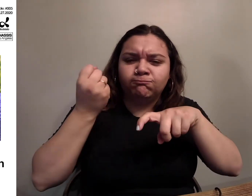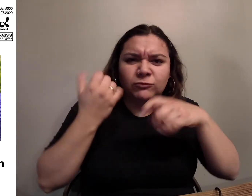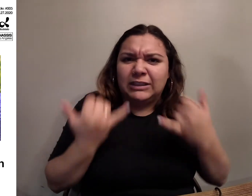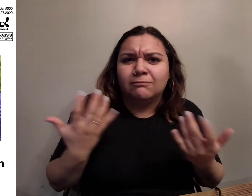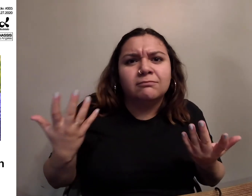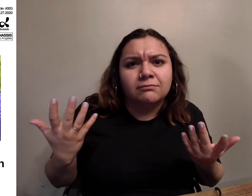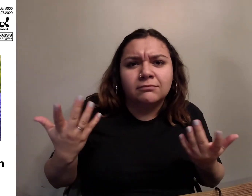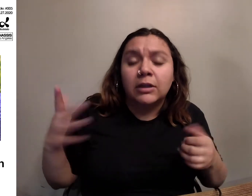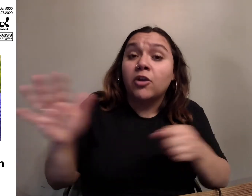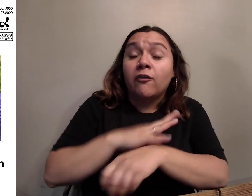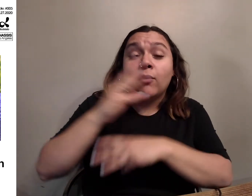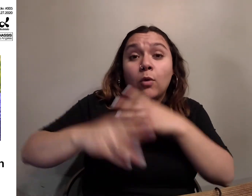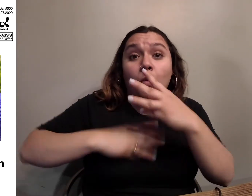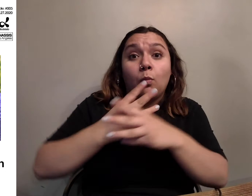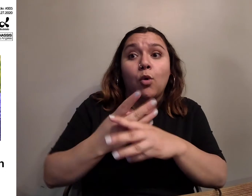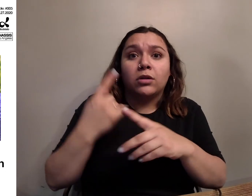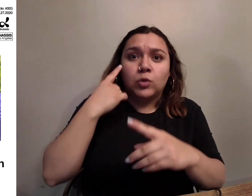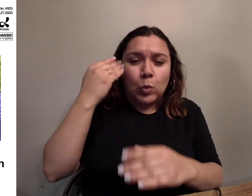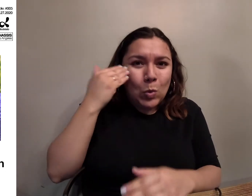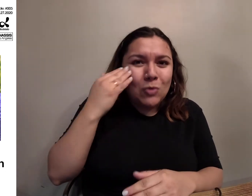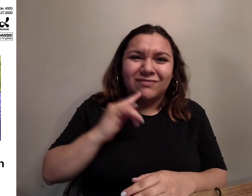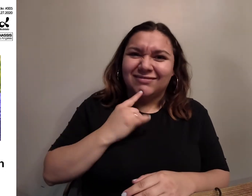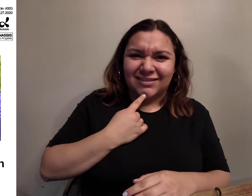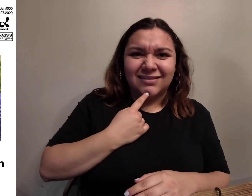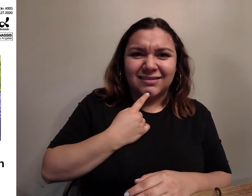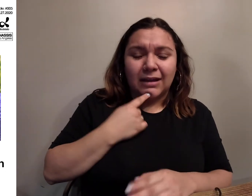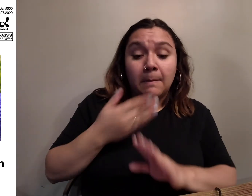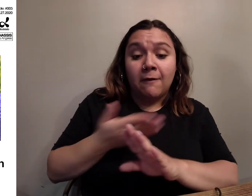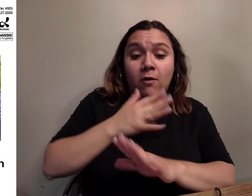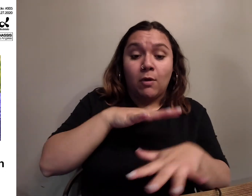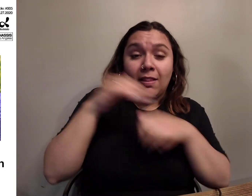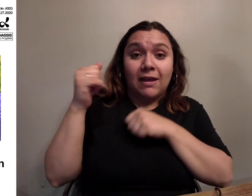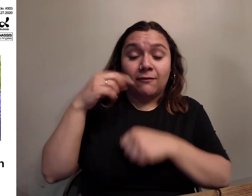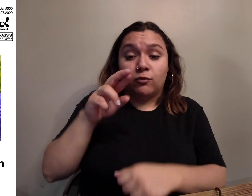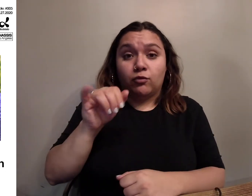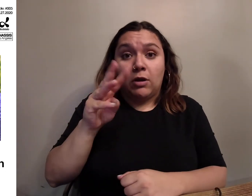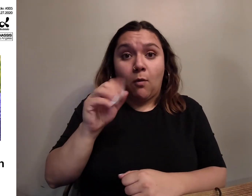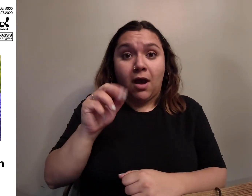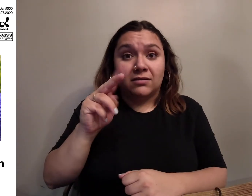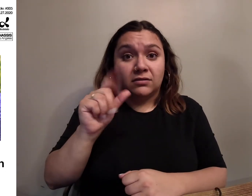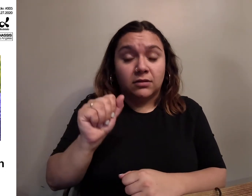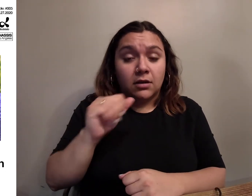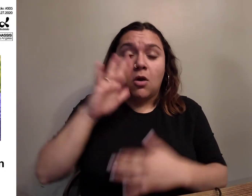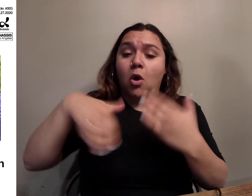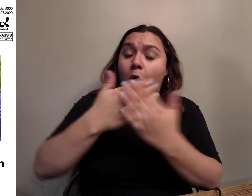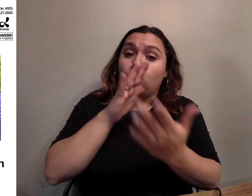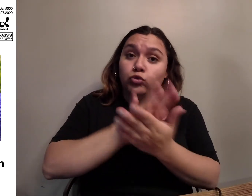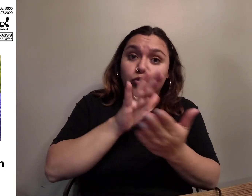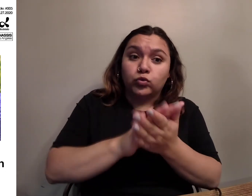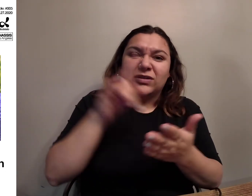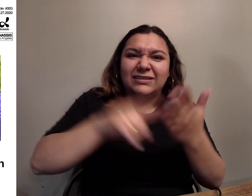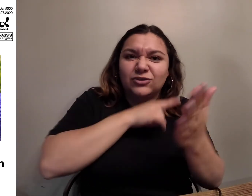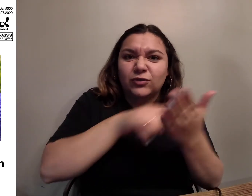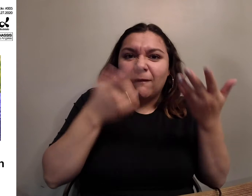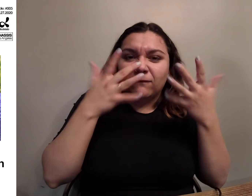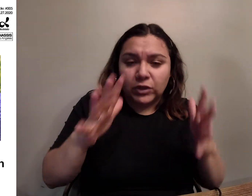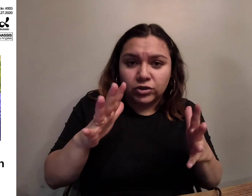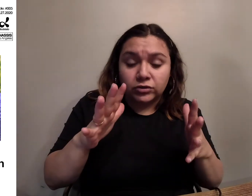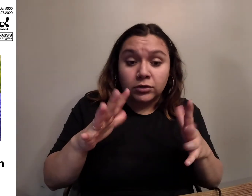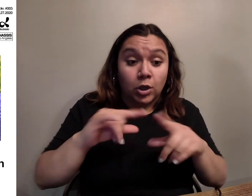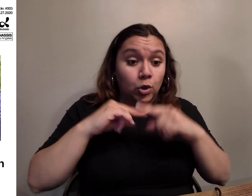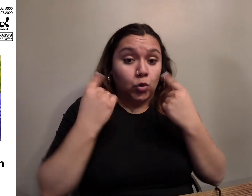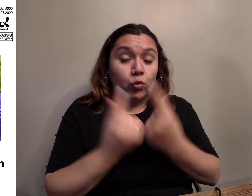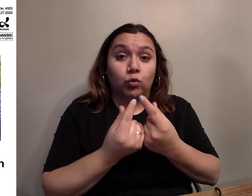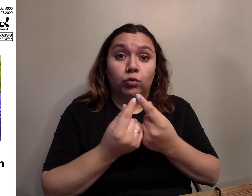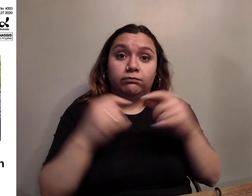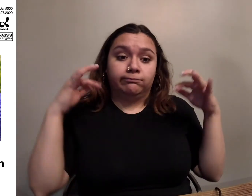seriously. Like, before we left Rwanda, school had been canceled. All group gatherings by more than 10 people